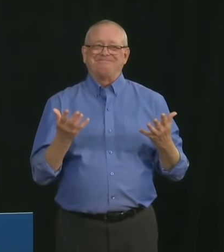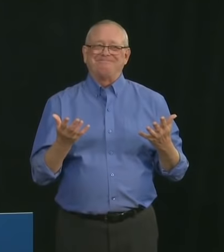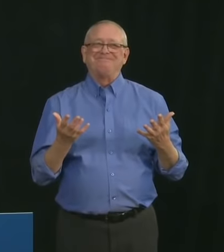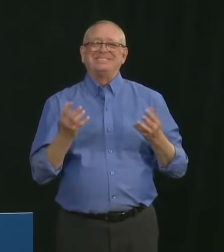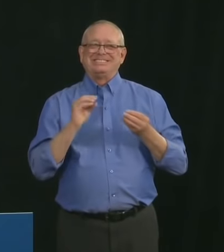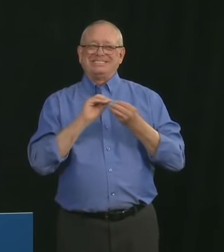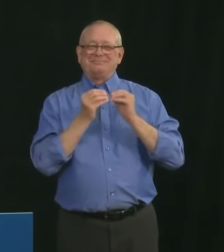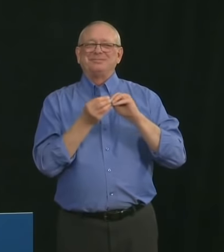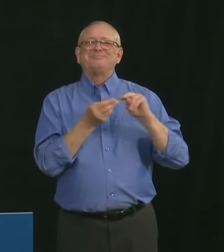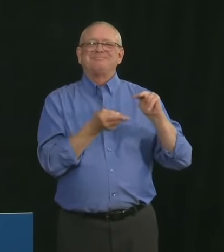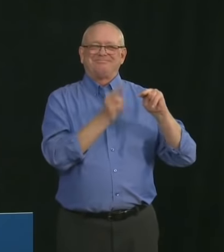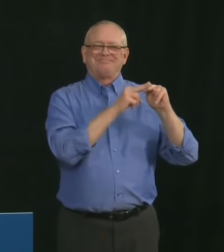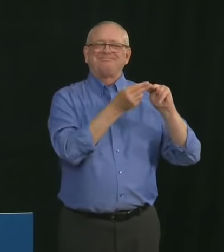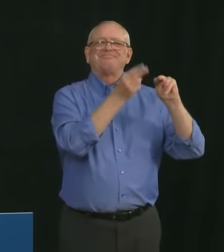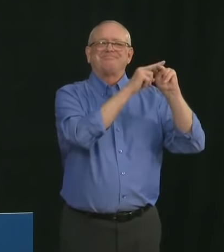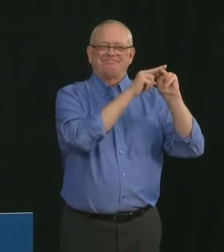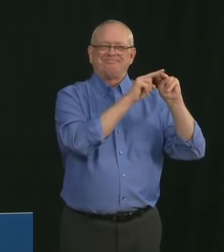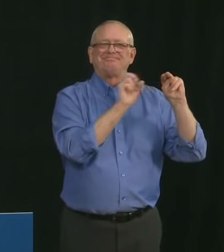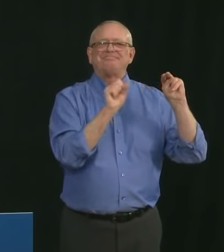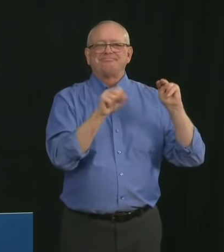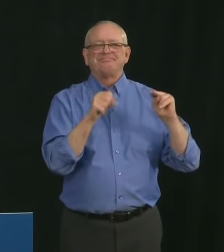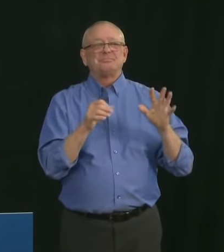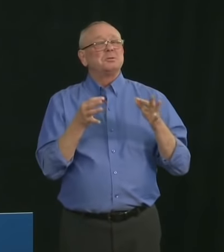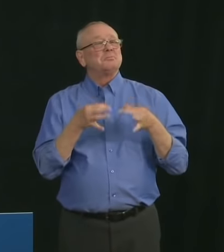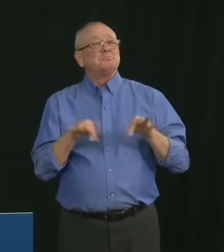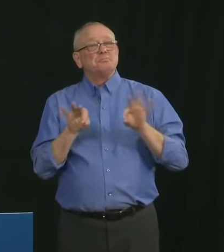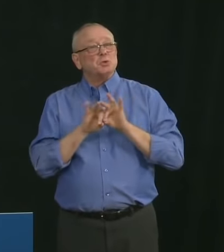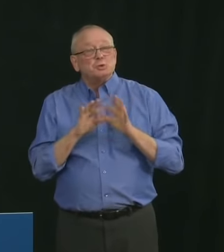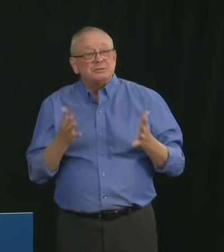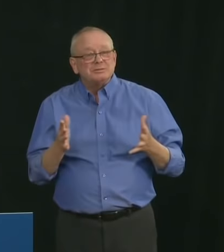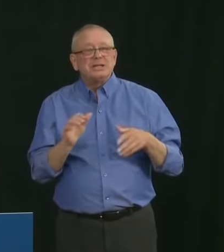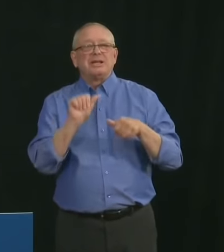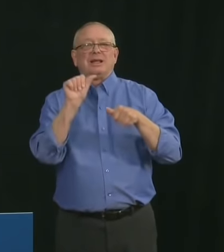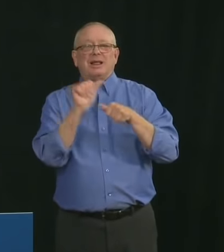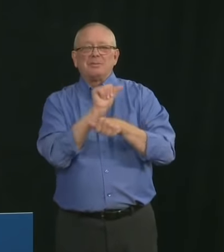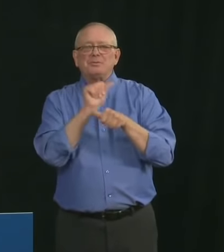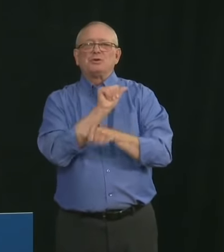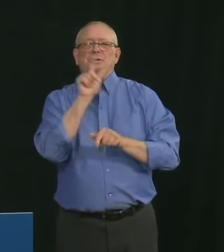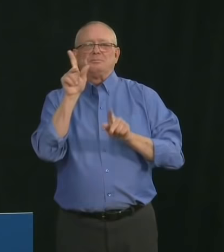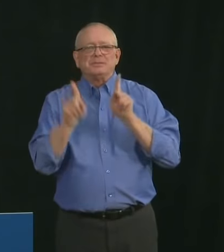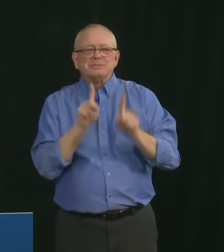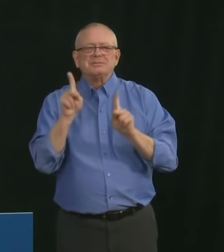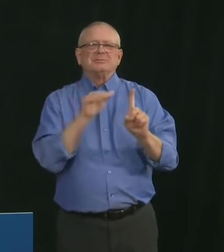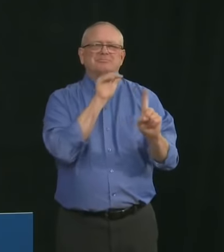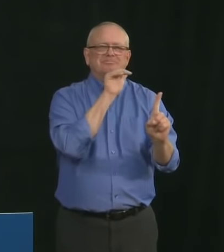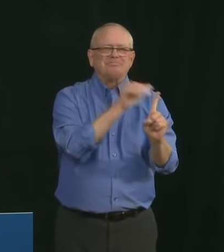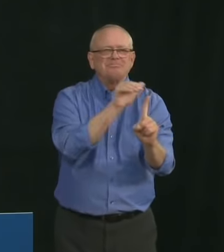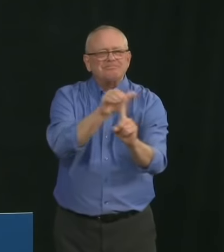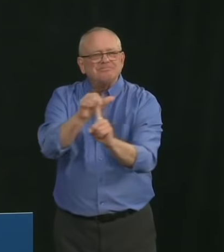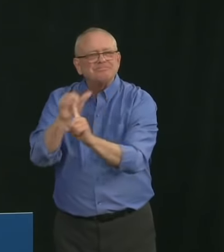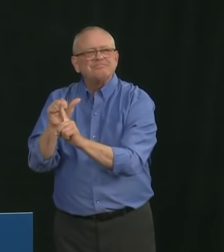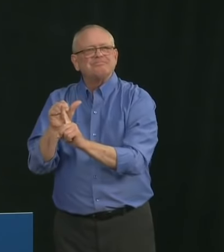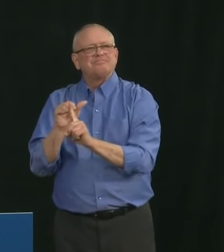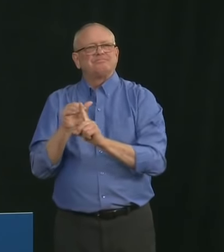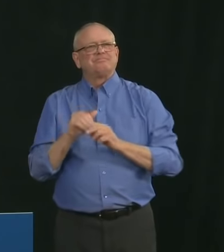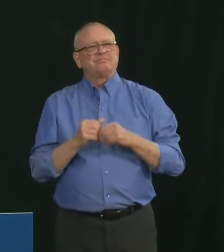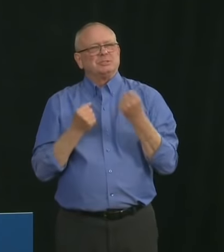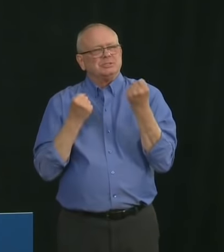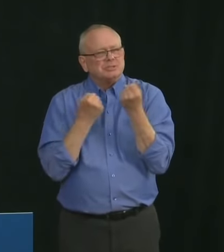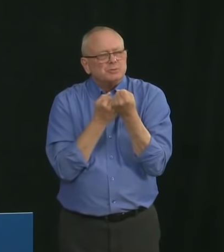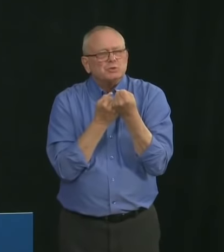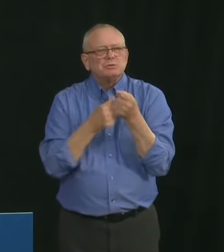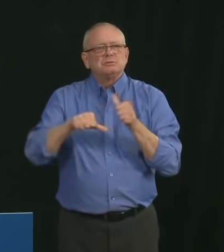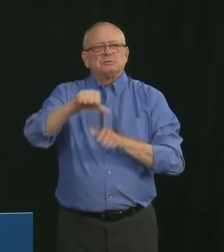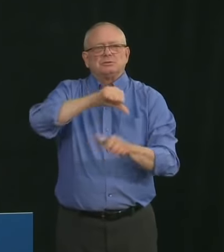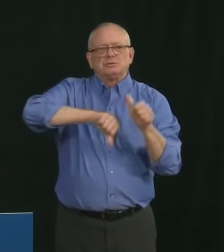again, Albertans reminding each other that we need to collectively take responsibility for protecting our communities. And so